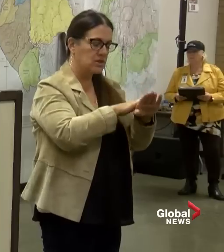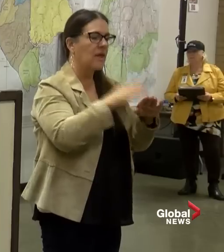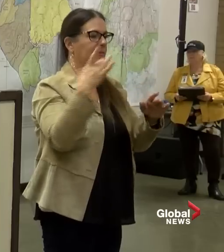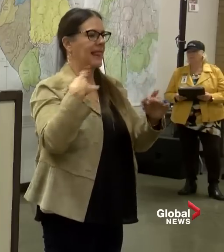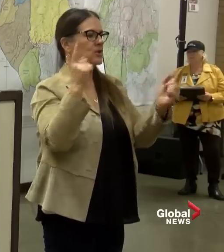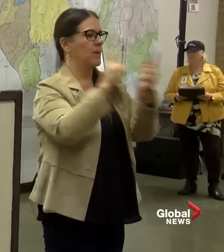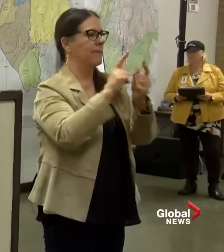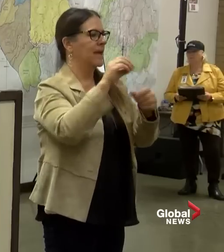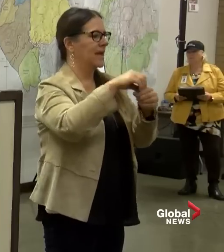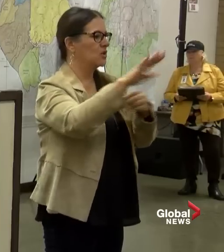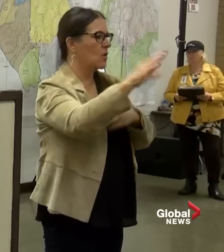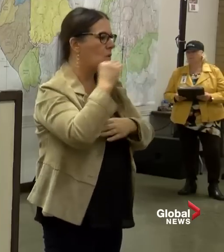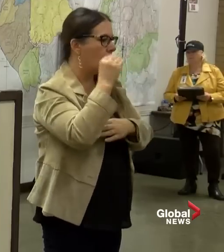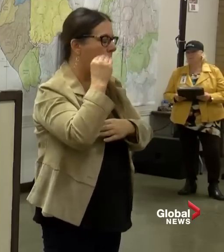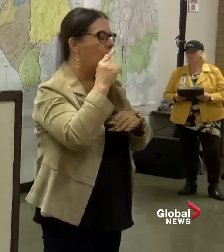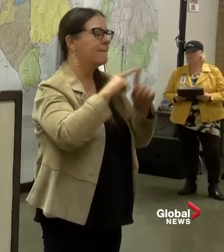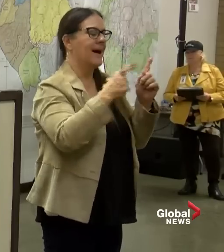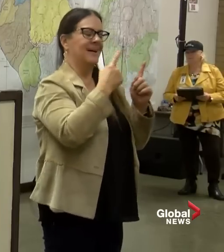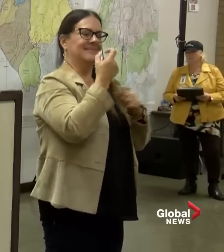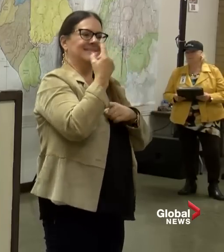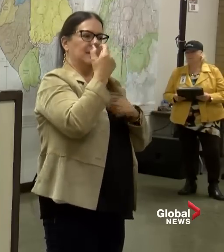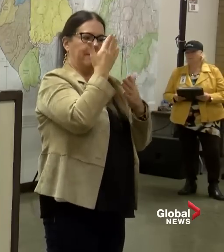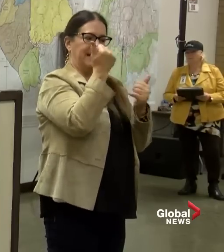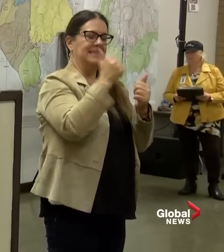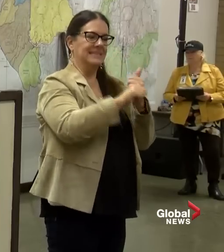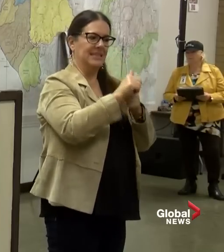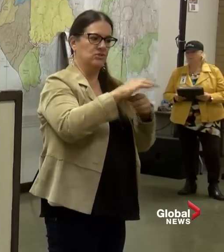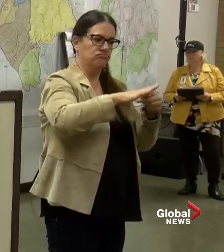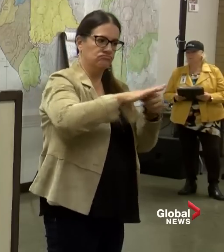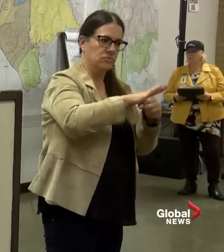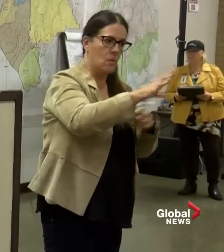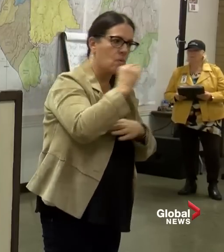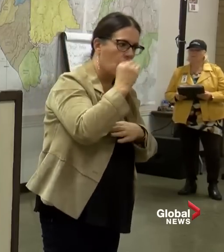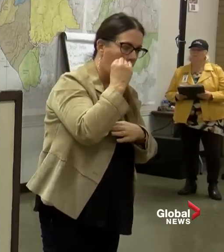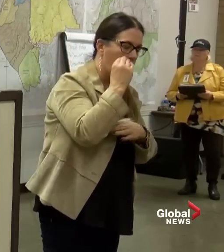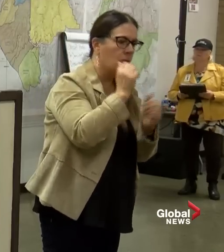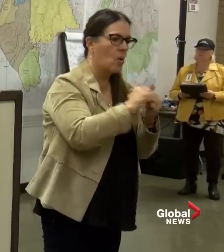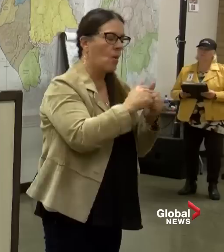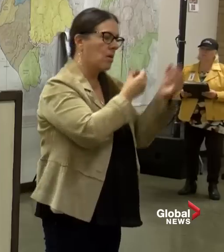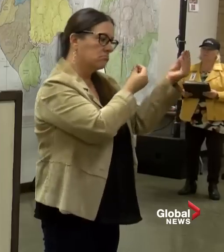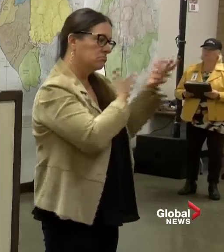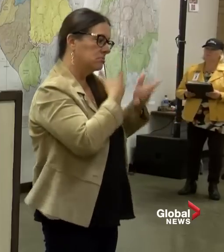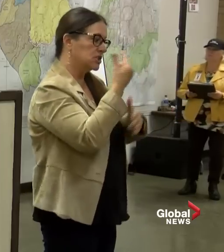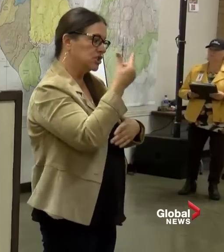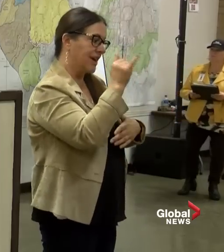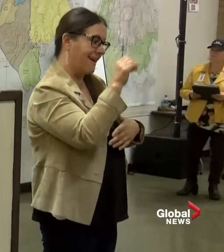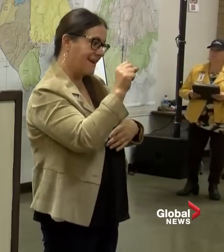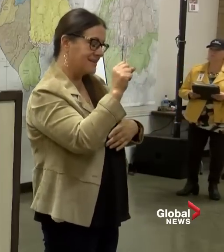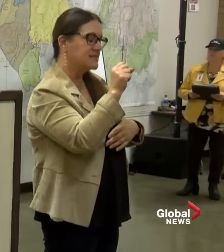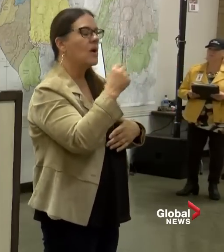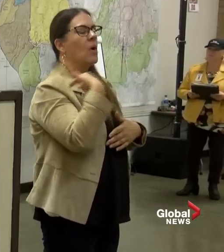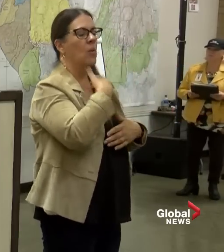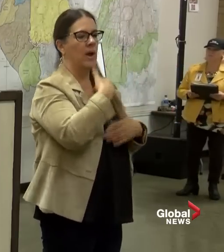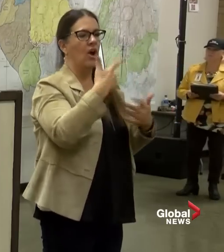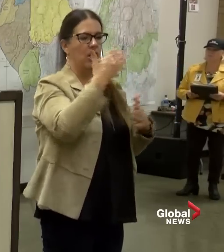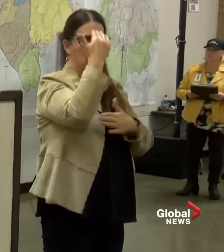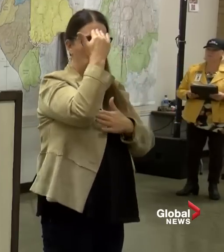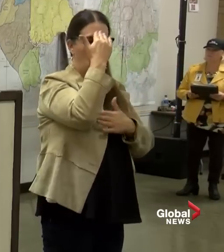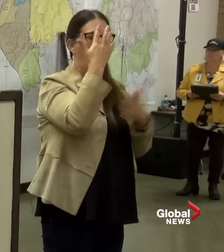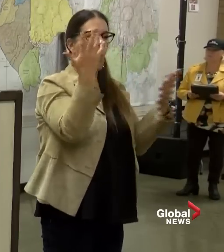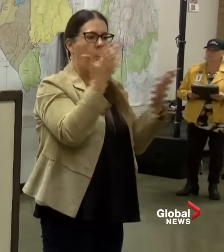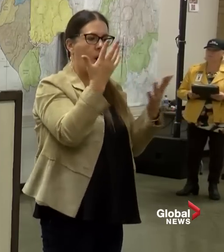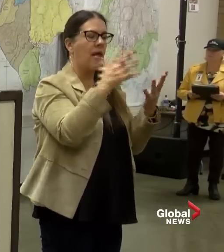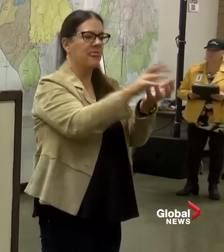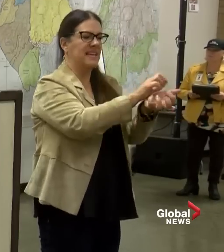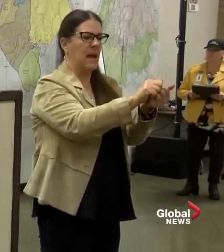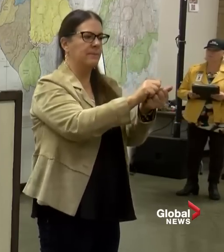for this event, because of the conditions there, the information that we already have through GIS and other sources, we understand what the